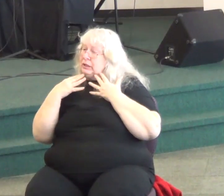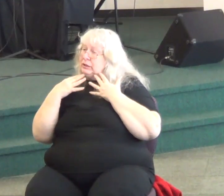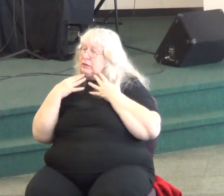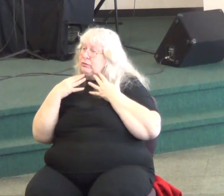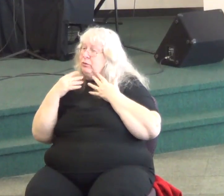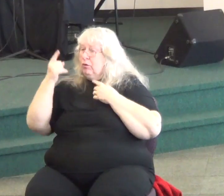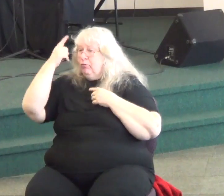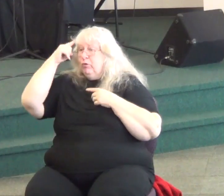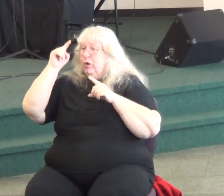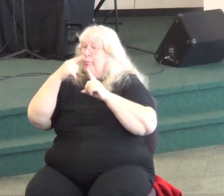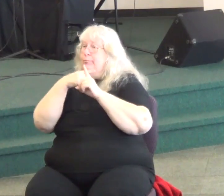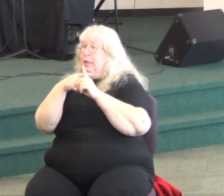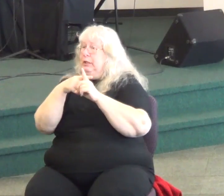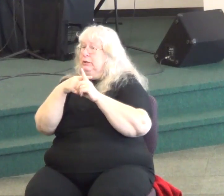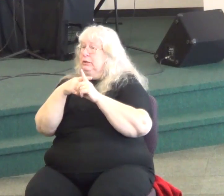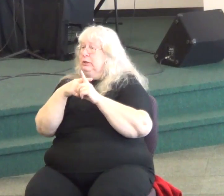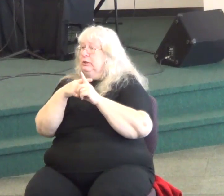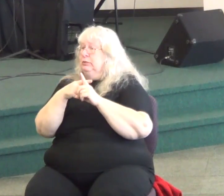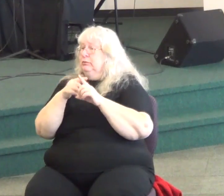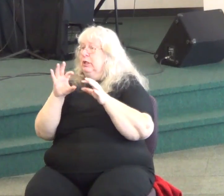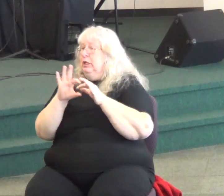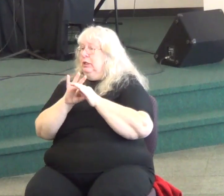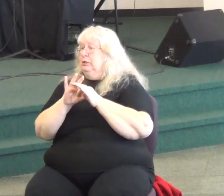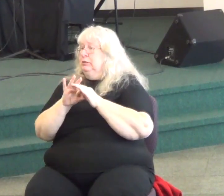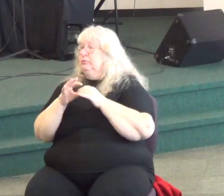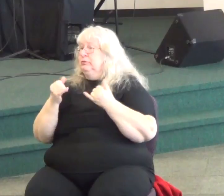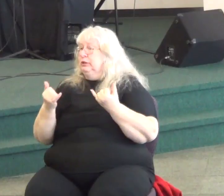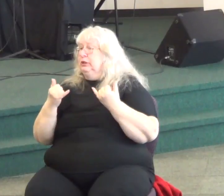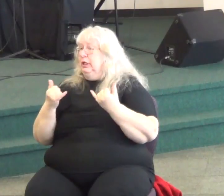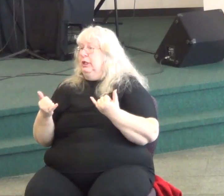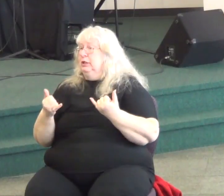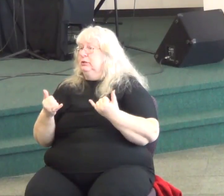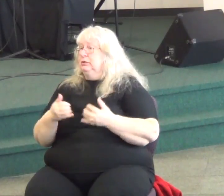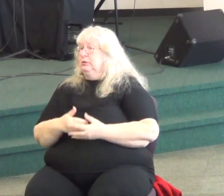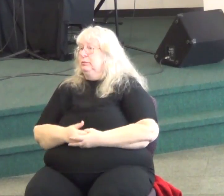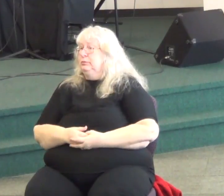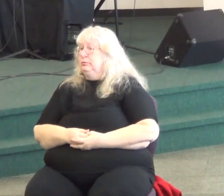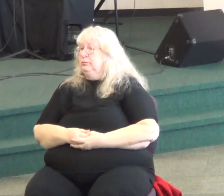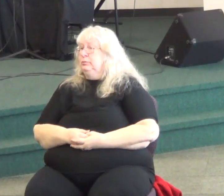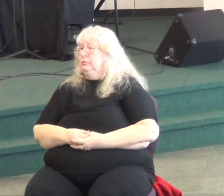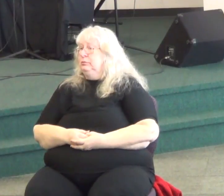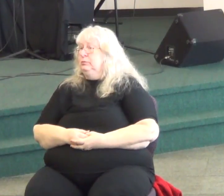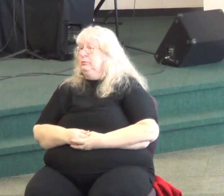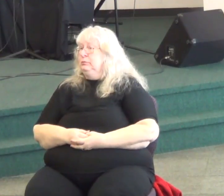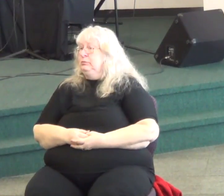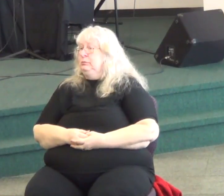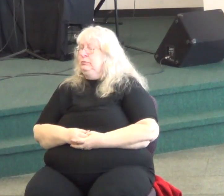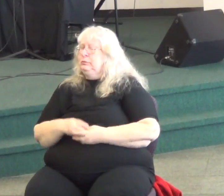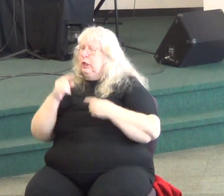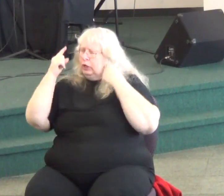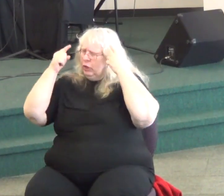Isn't it crazy? They're using it as a positive yet today. I thought of Romans